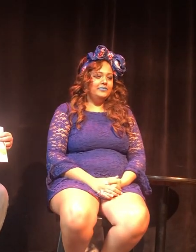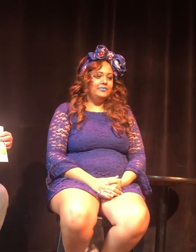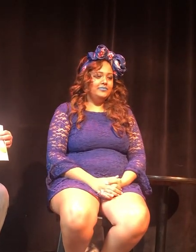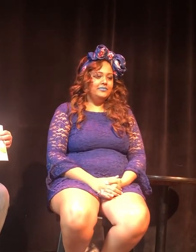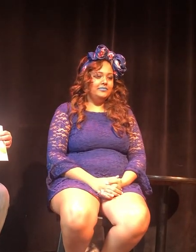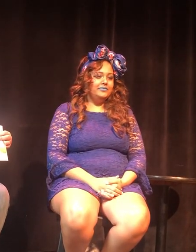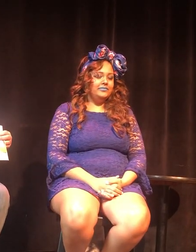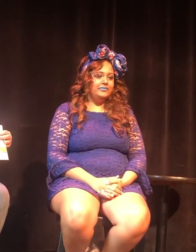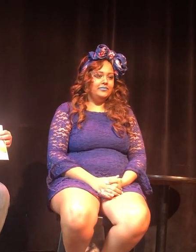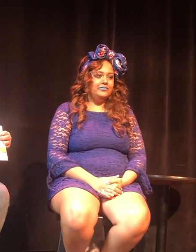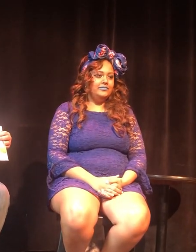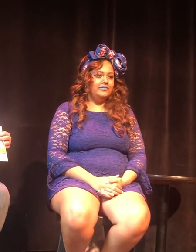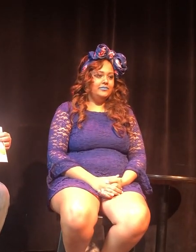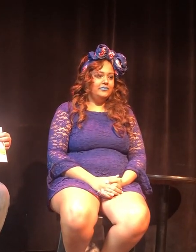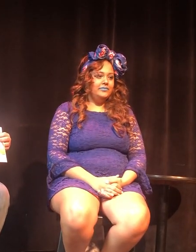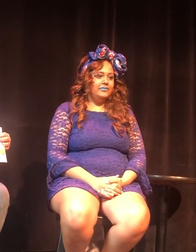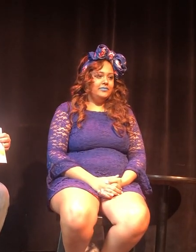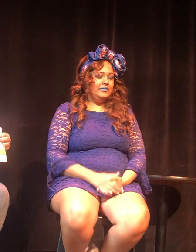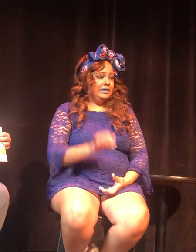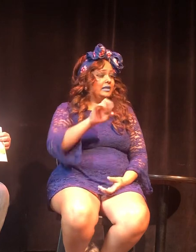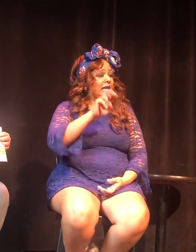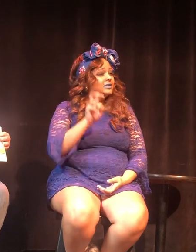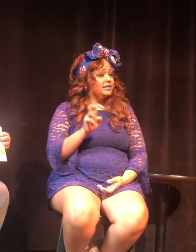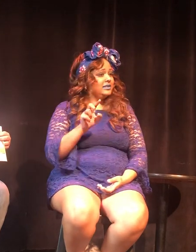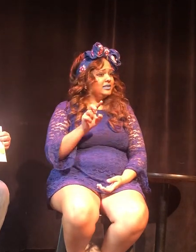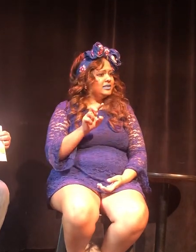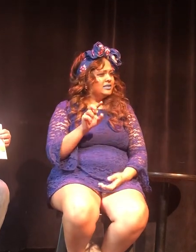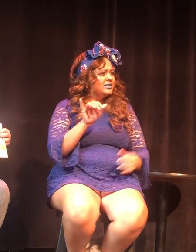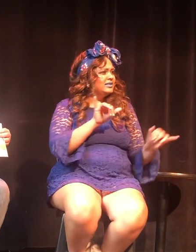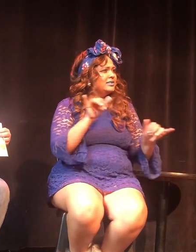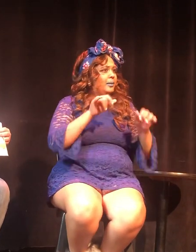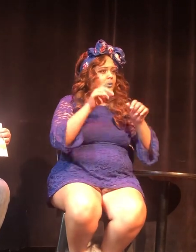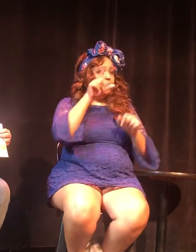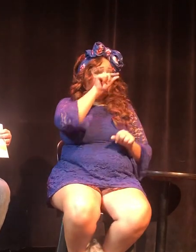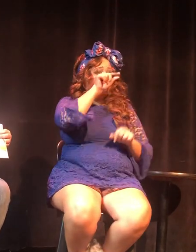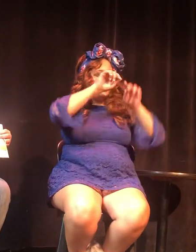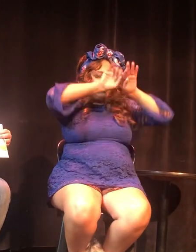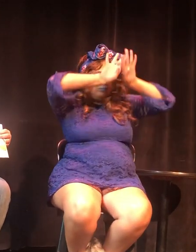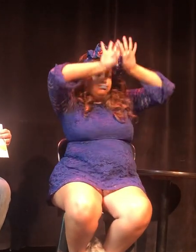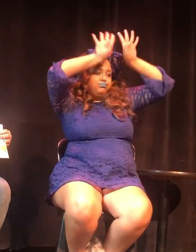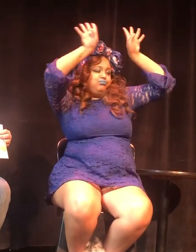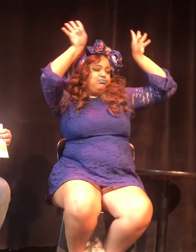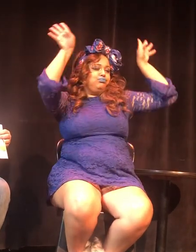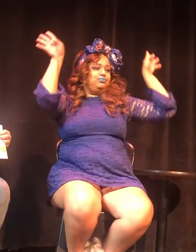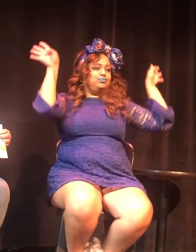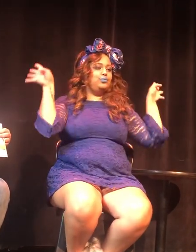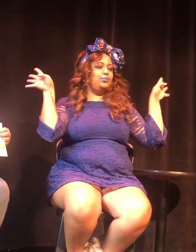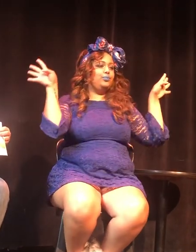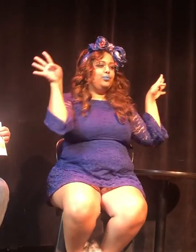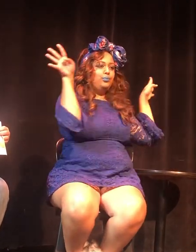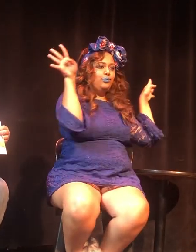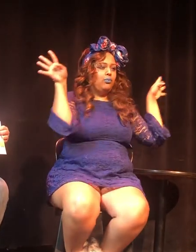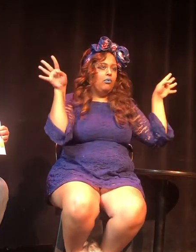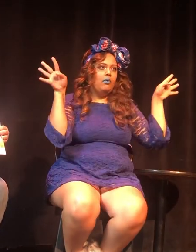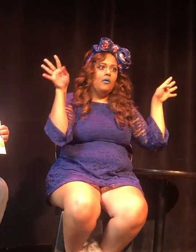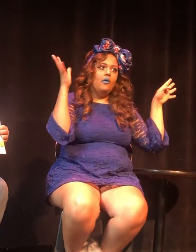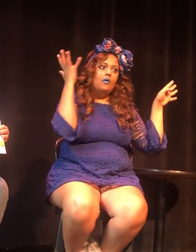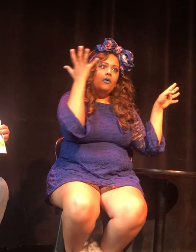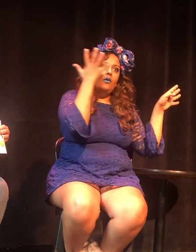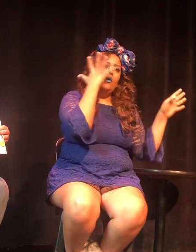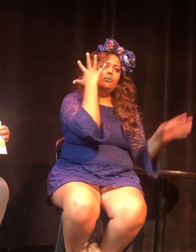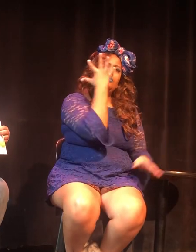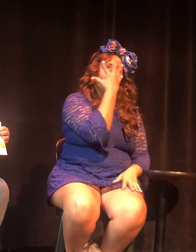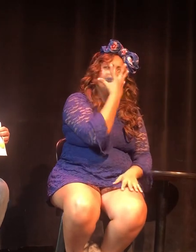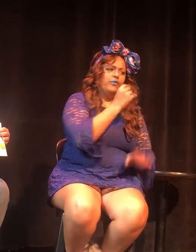Izzy said, It happens in peacocks, too, and it's amazing. There's a